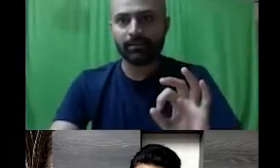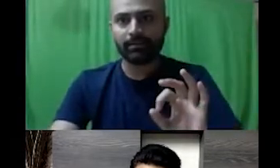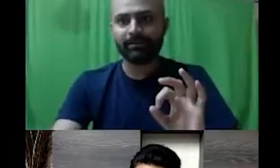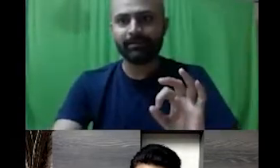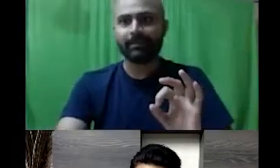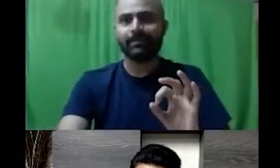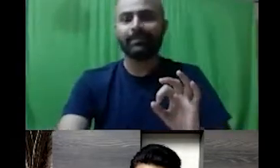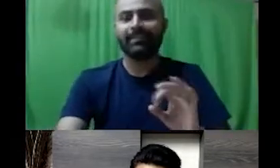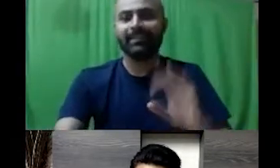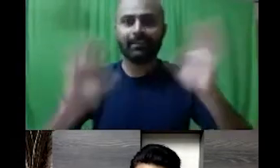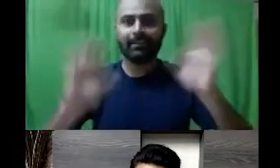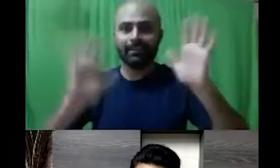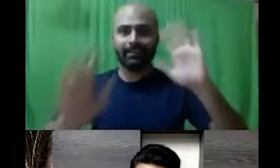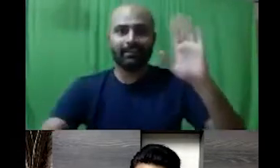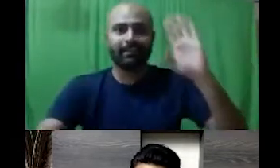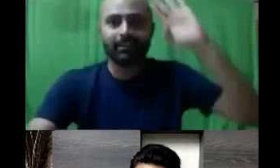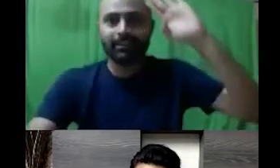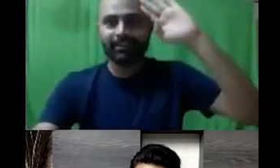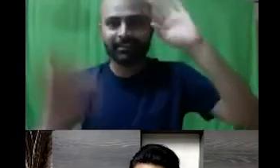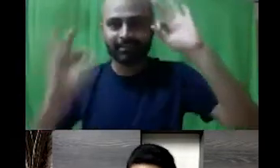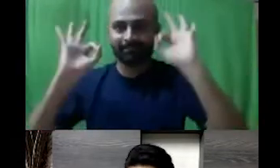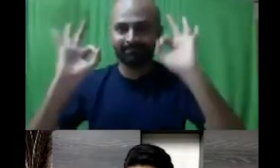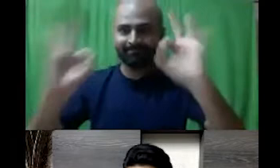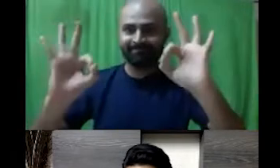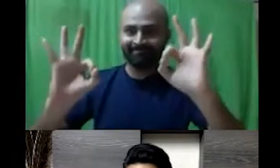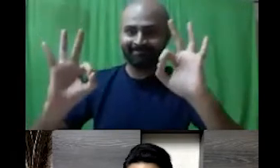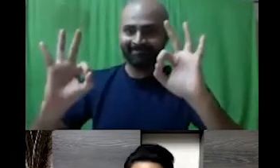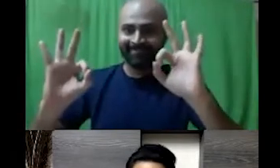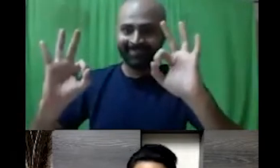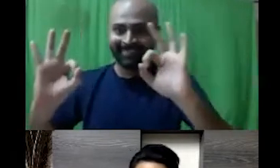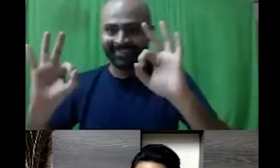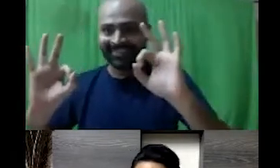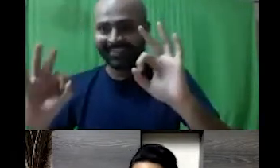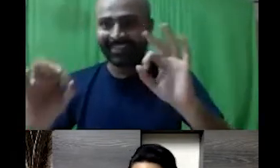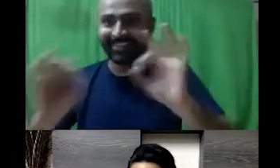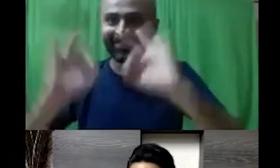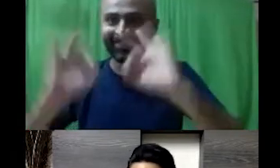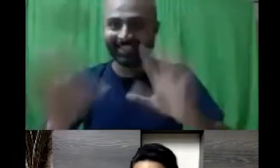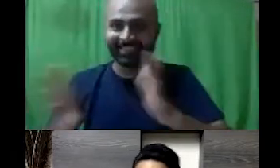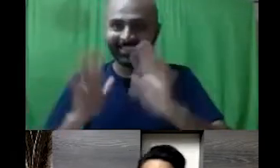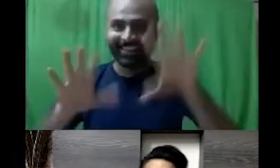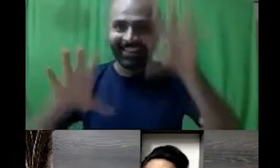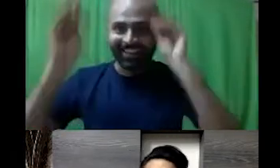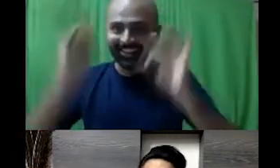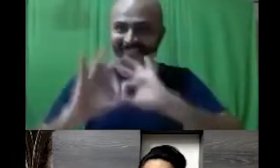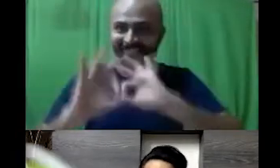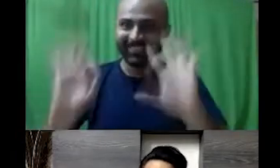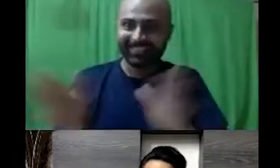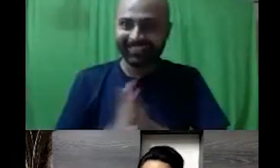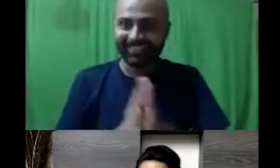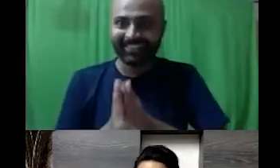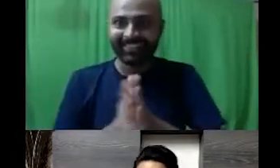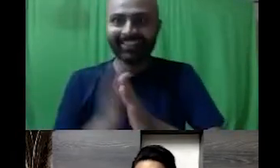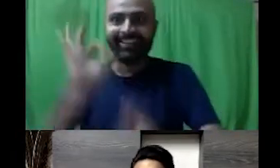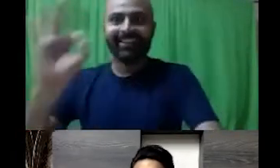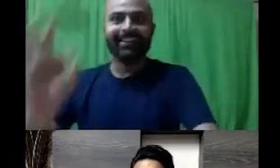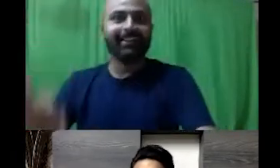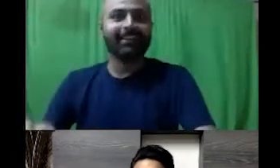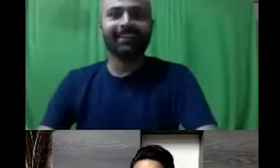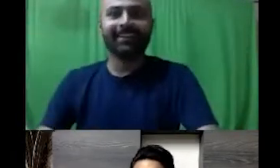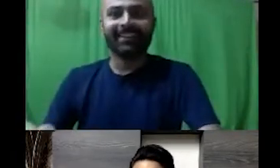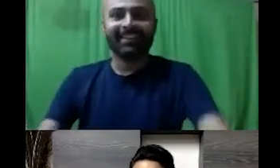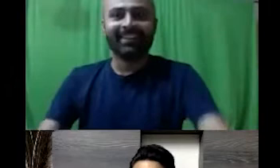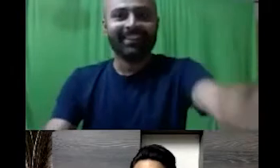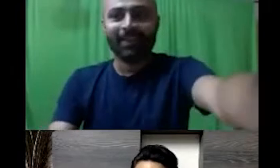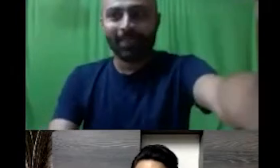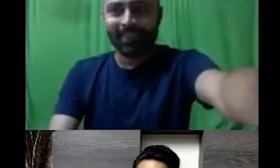Great. All right. Hi, hello. Hello, hope you're all doing good. Are you all ready to learn sign